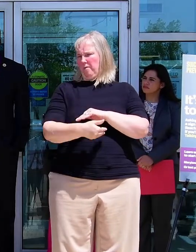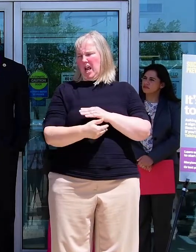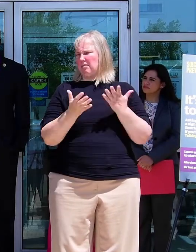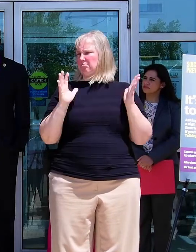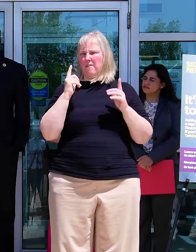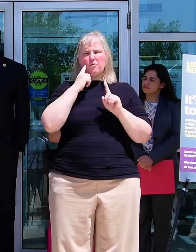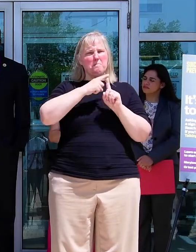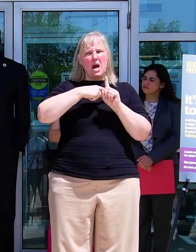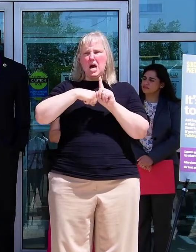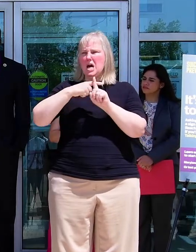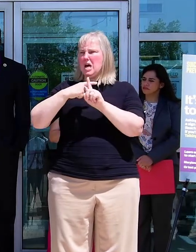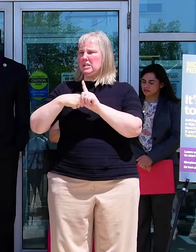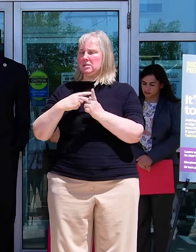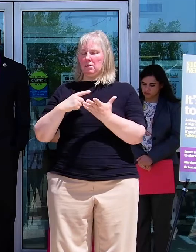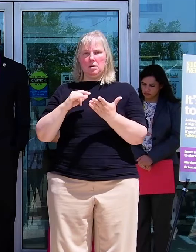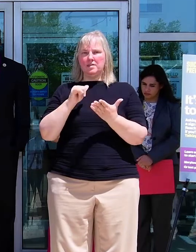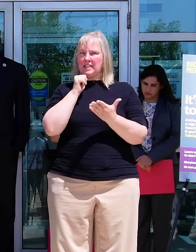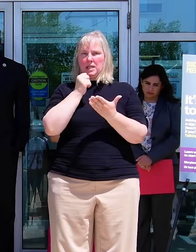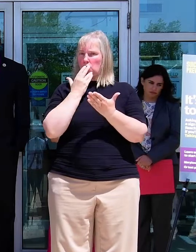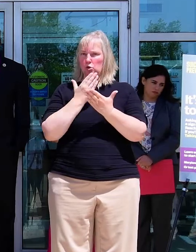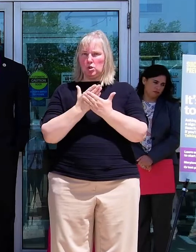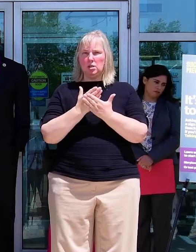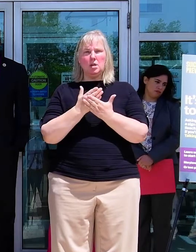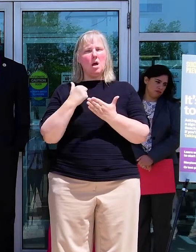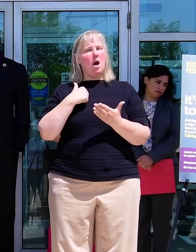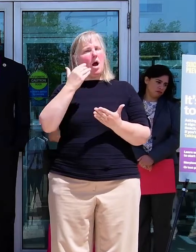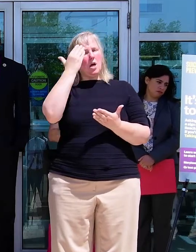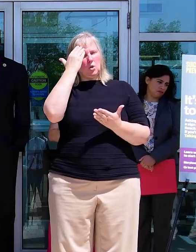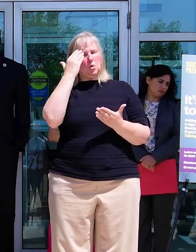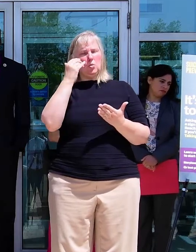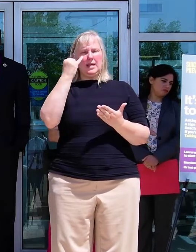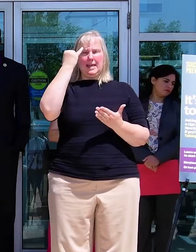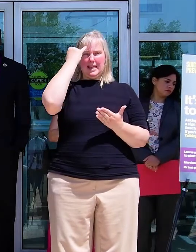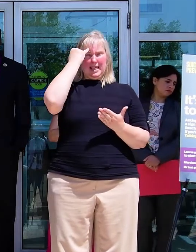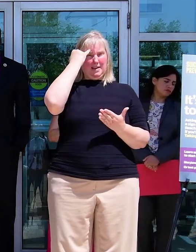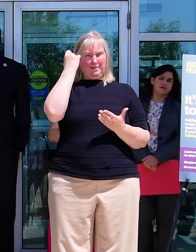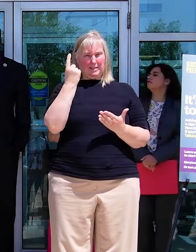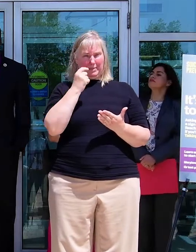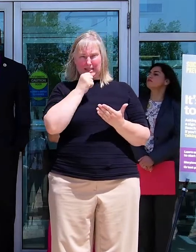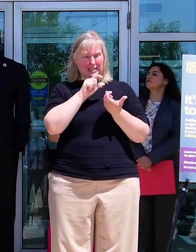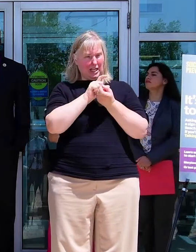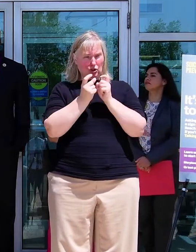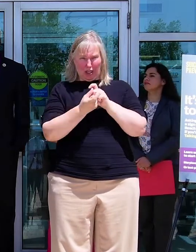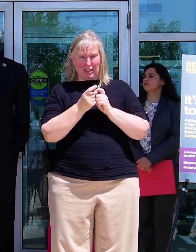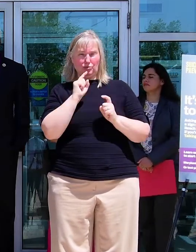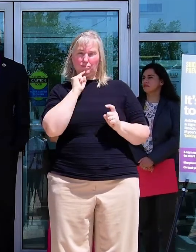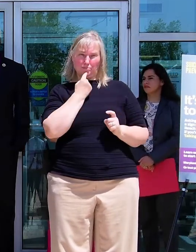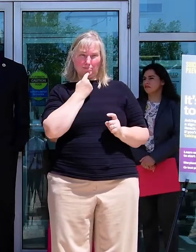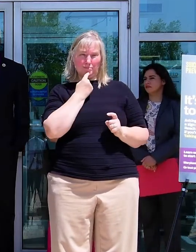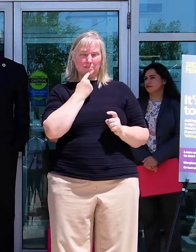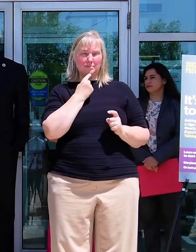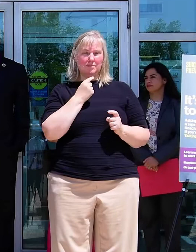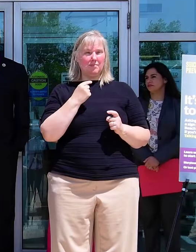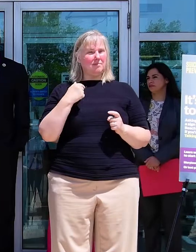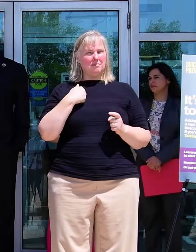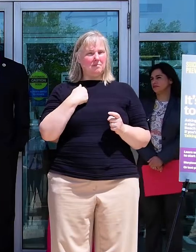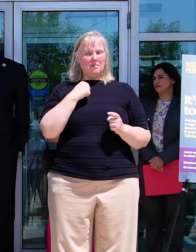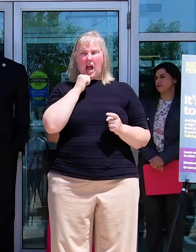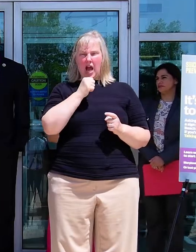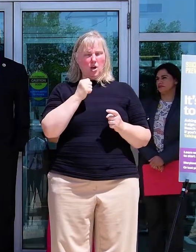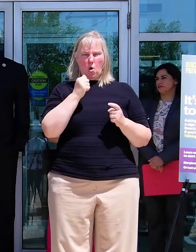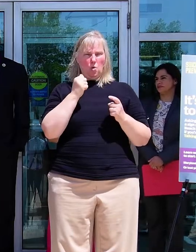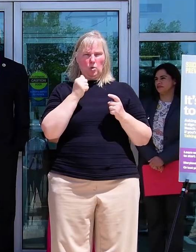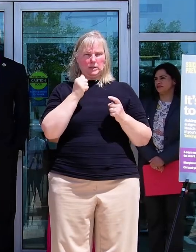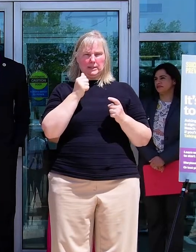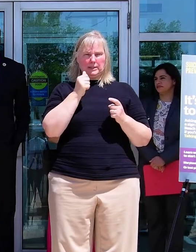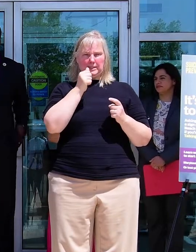anything. I knew that if something doesn't change drastically, I don't make it